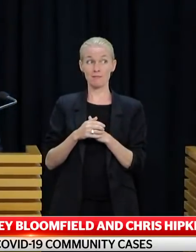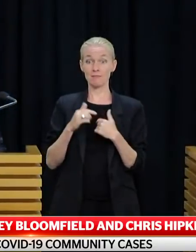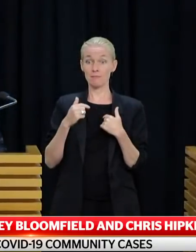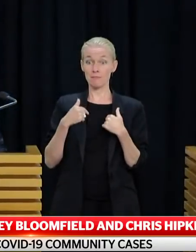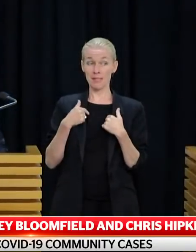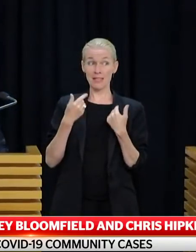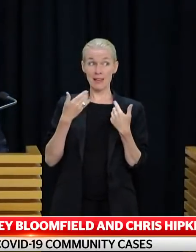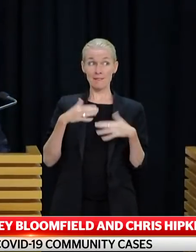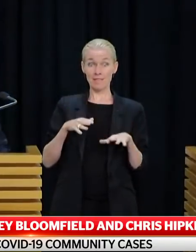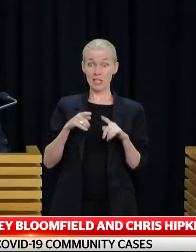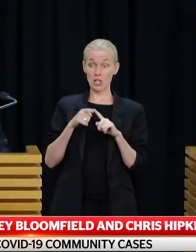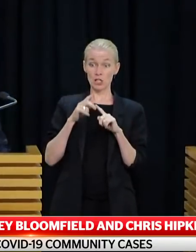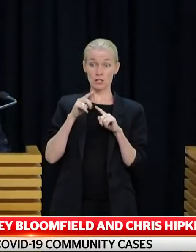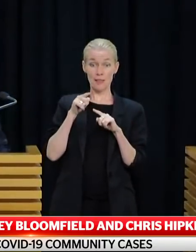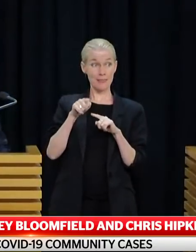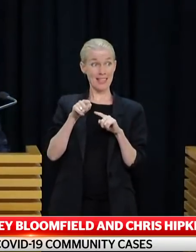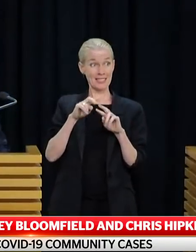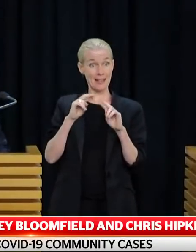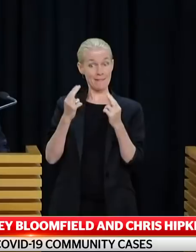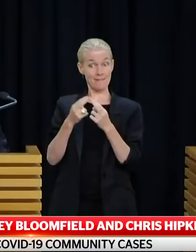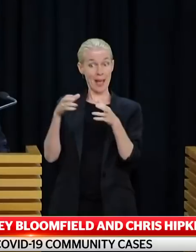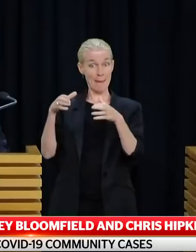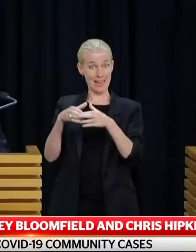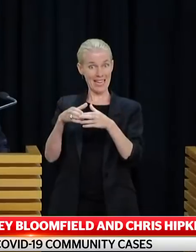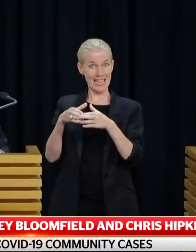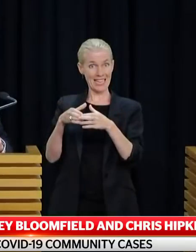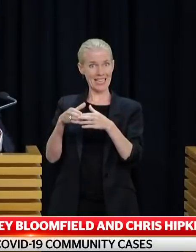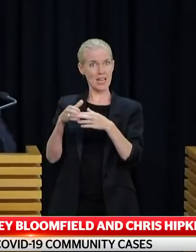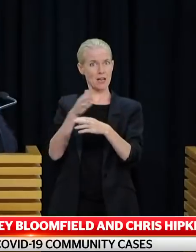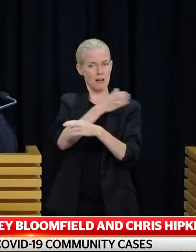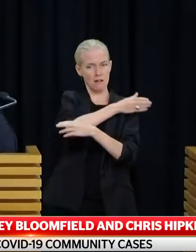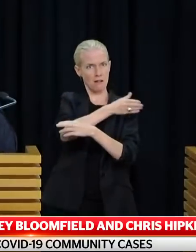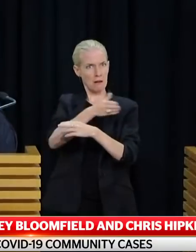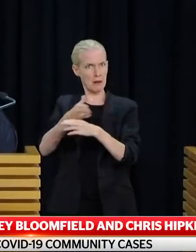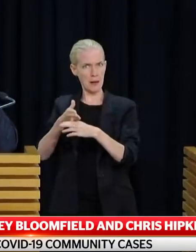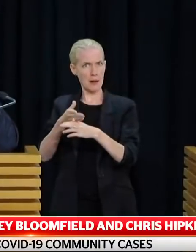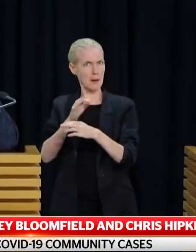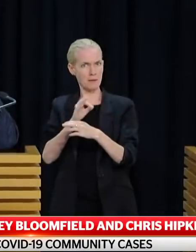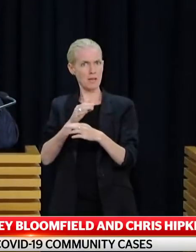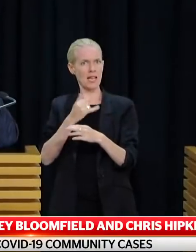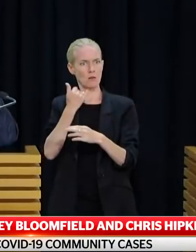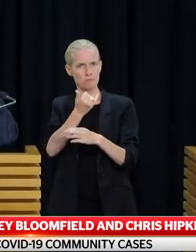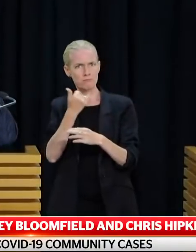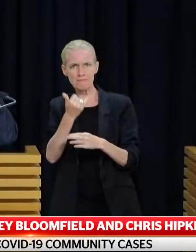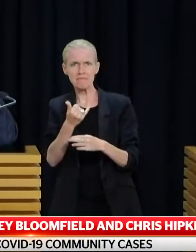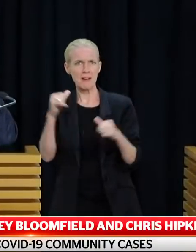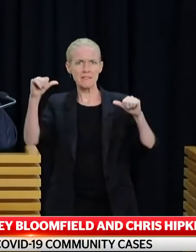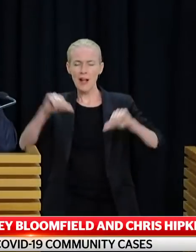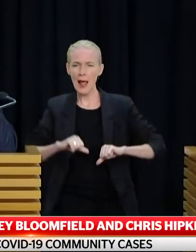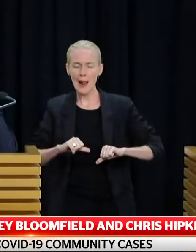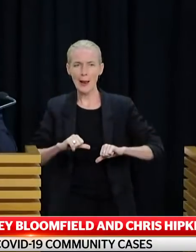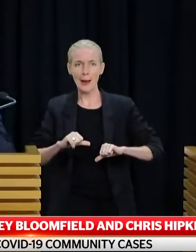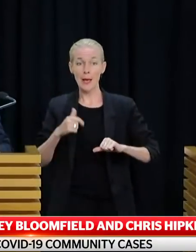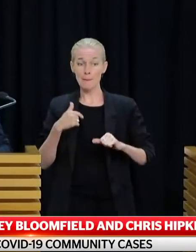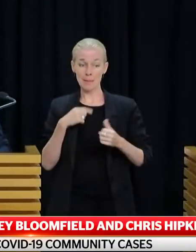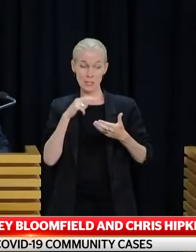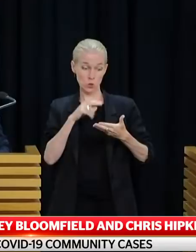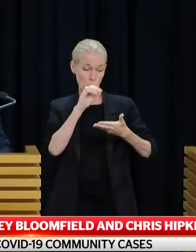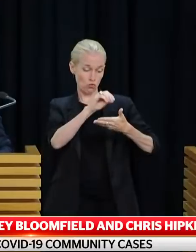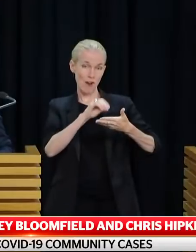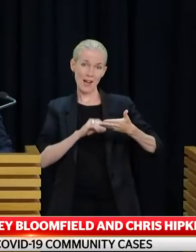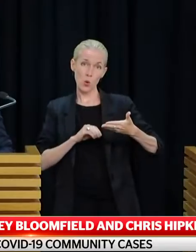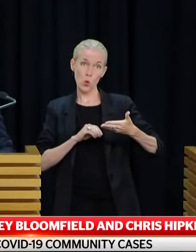calls made to both the home and the students themselves, and the challenge that there wasn't